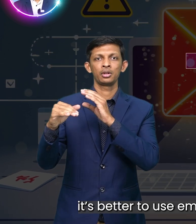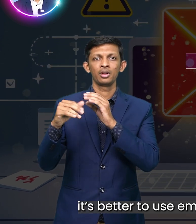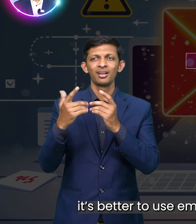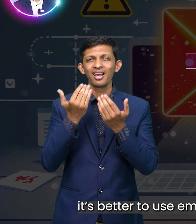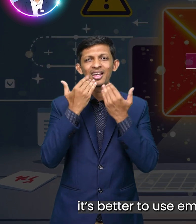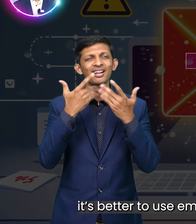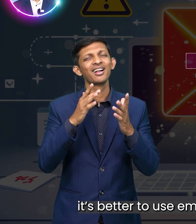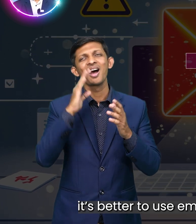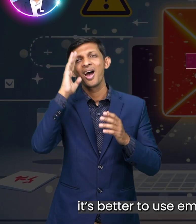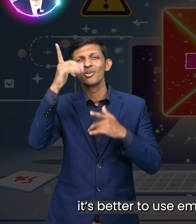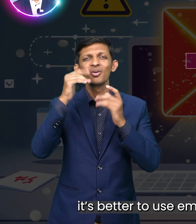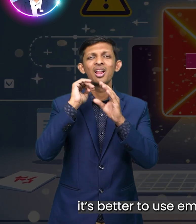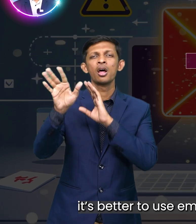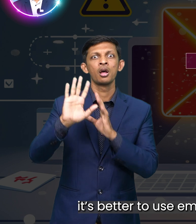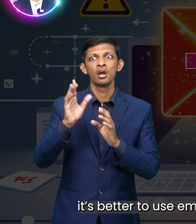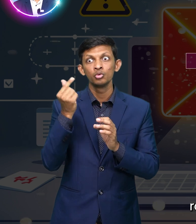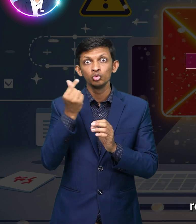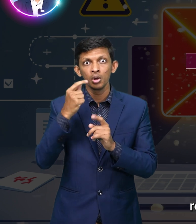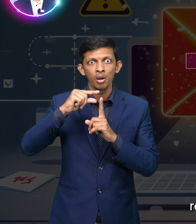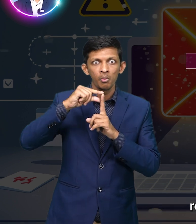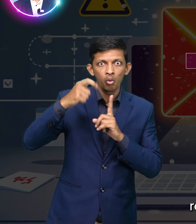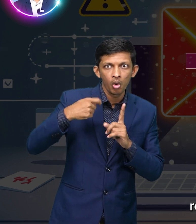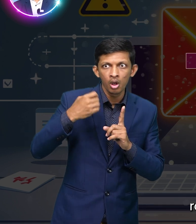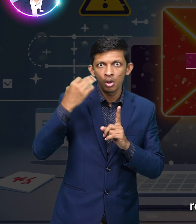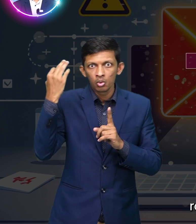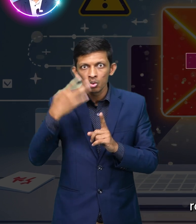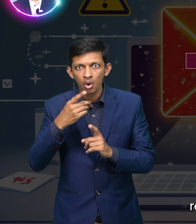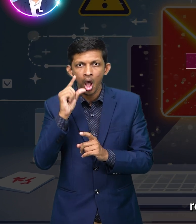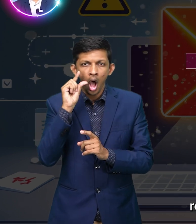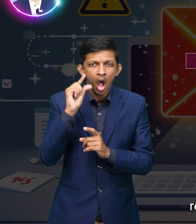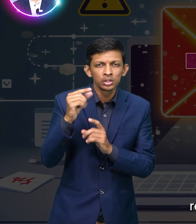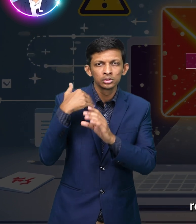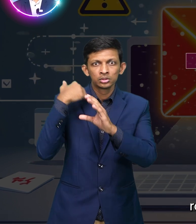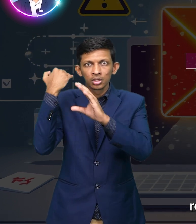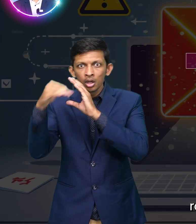messaging service rather than SMS.